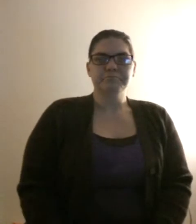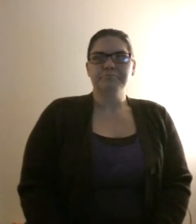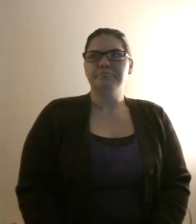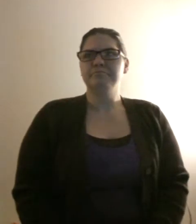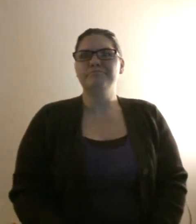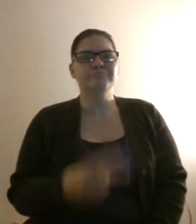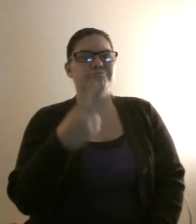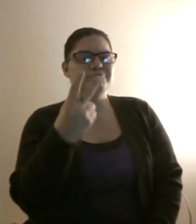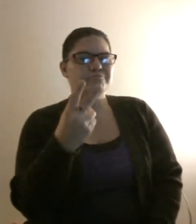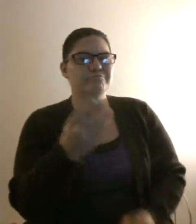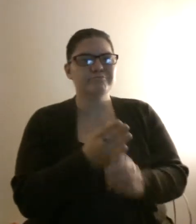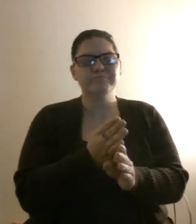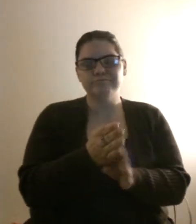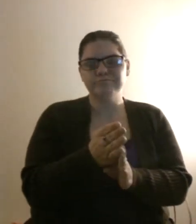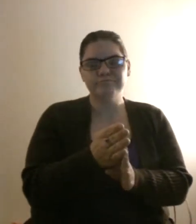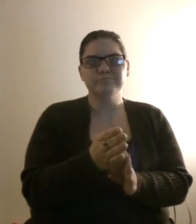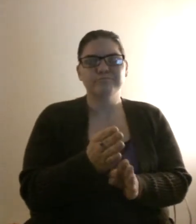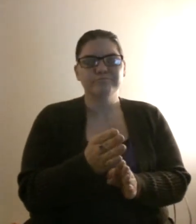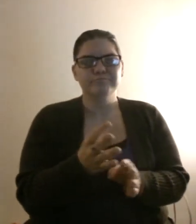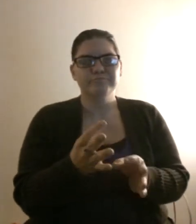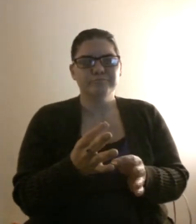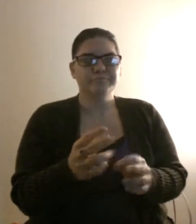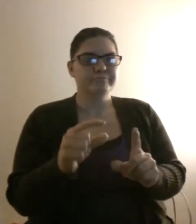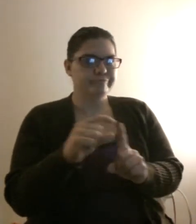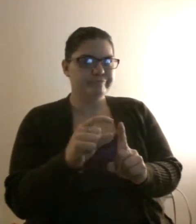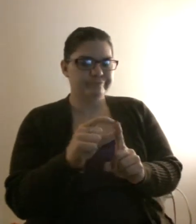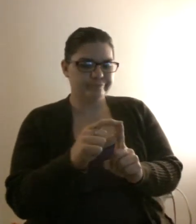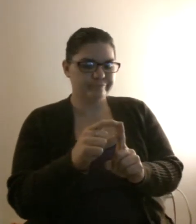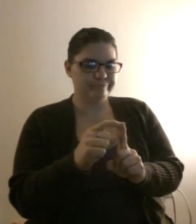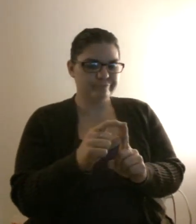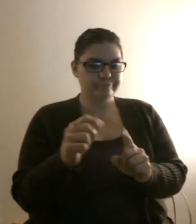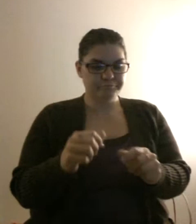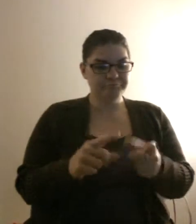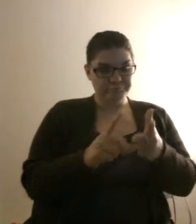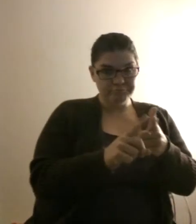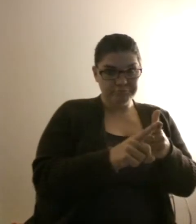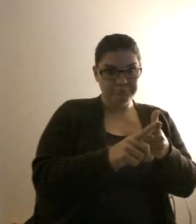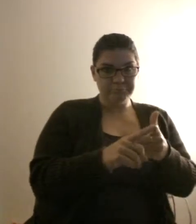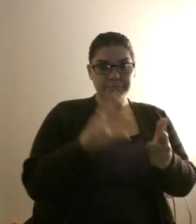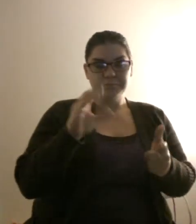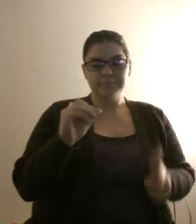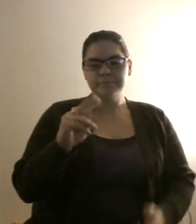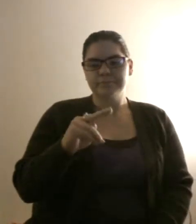looking at evaporation, and this is the second one, condensation. Basically, you can say that these two are opposites. You